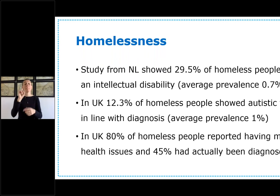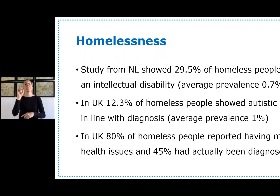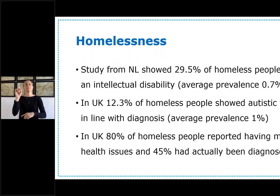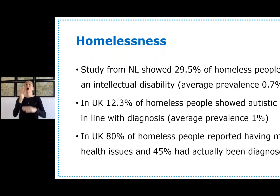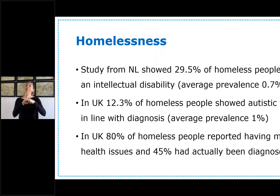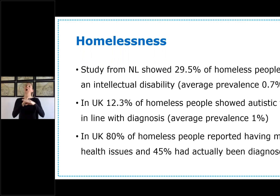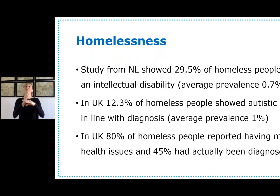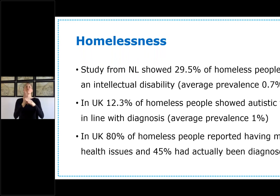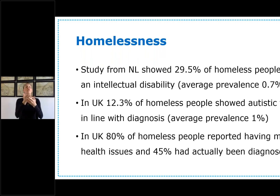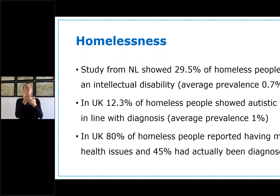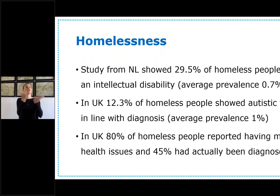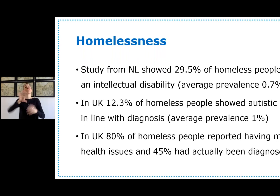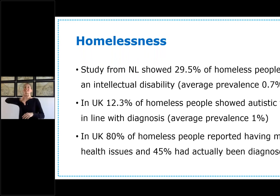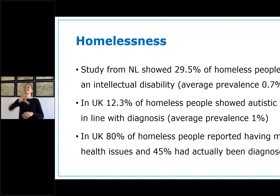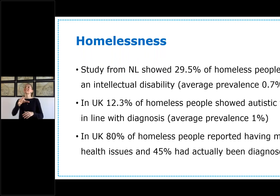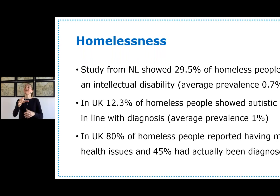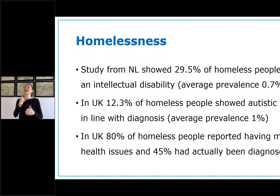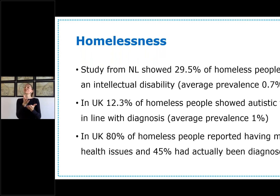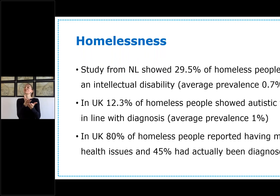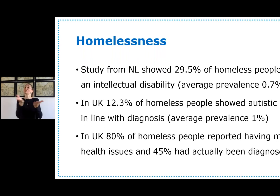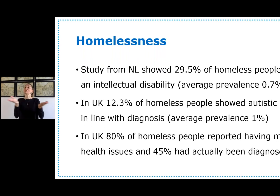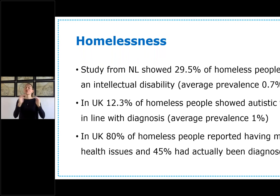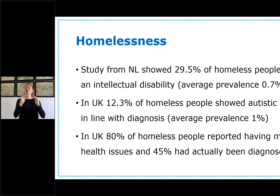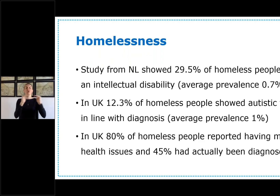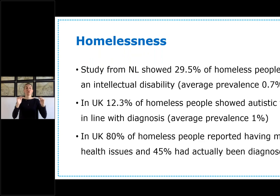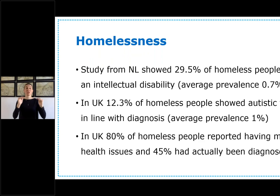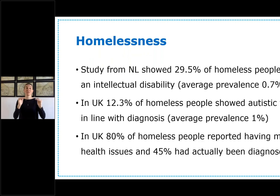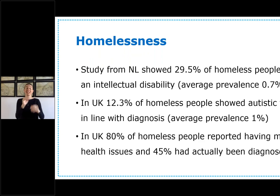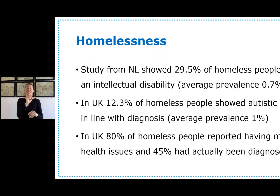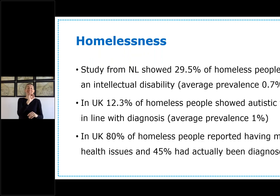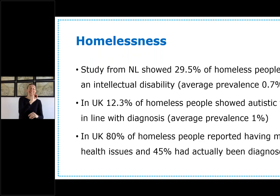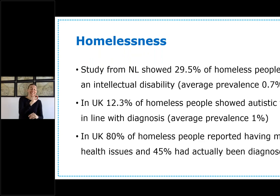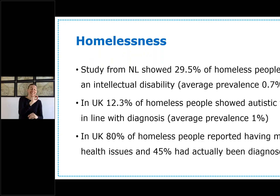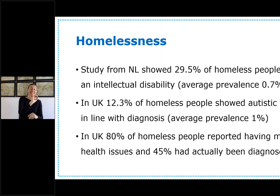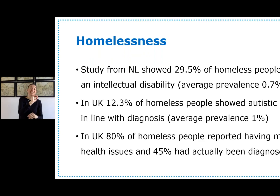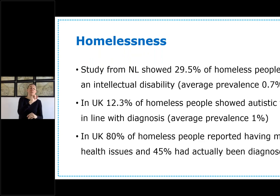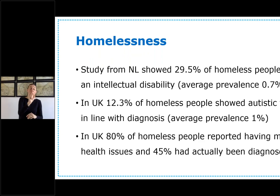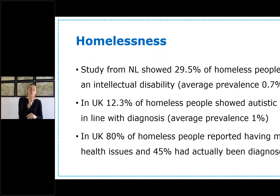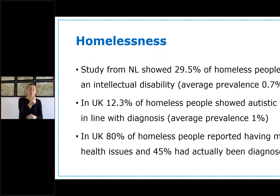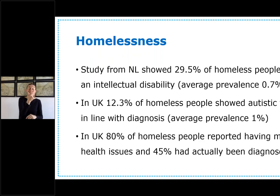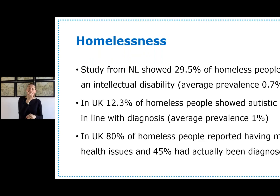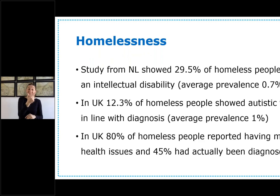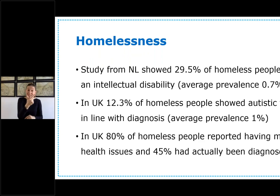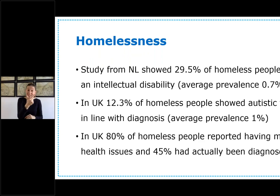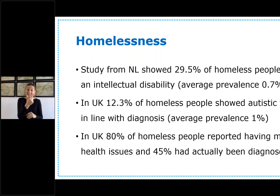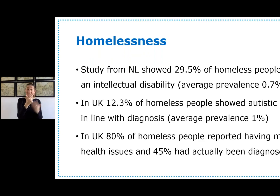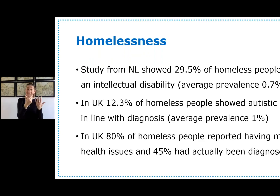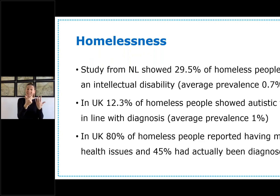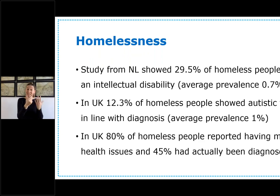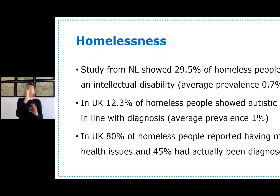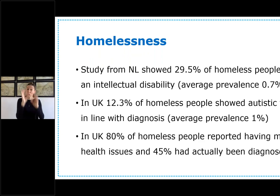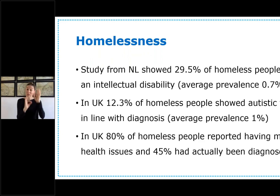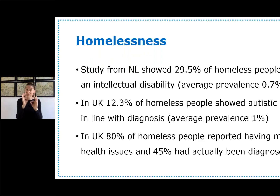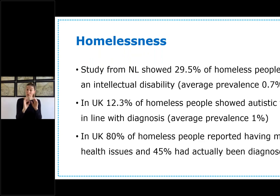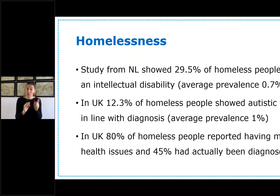level should be something around 0.7%. So we see that persons with disabilities are really